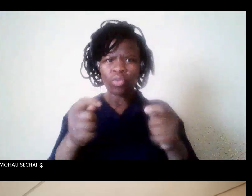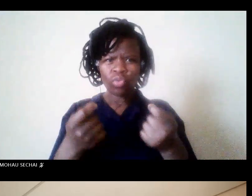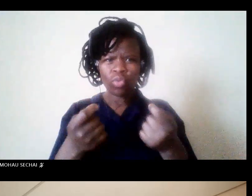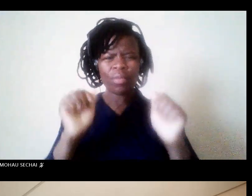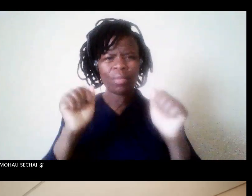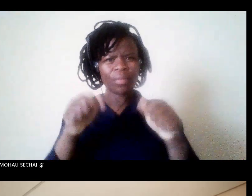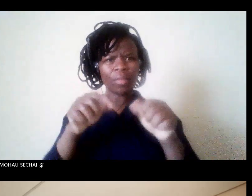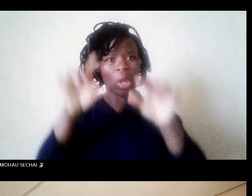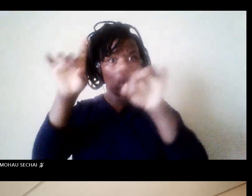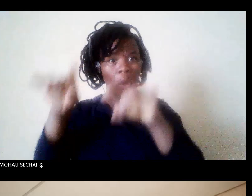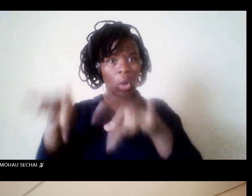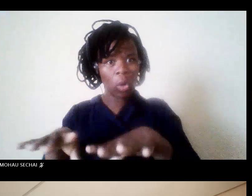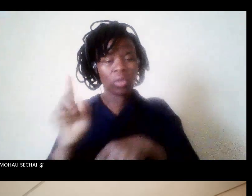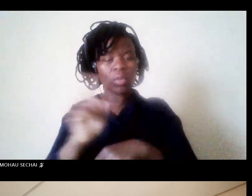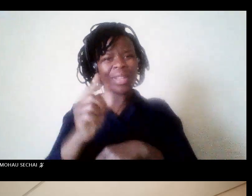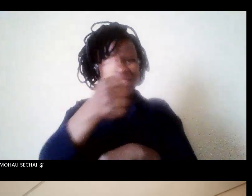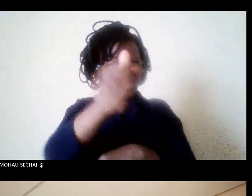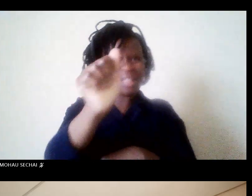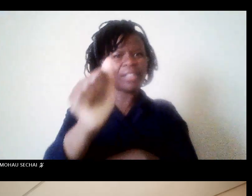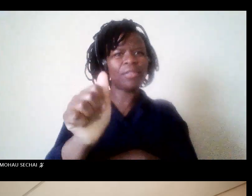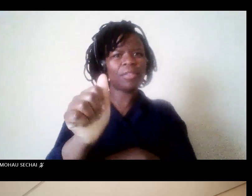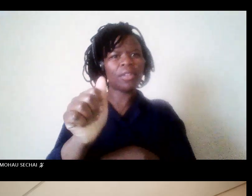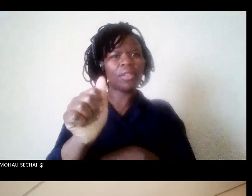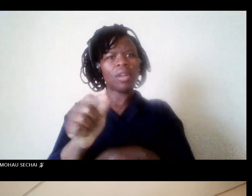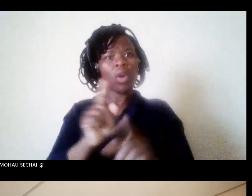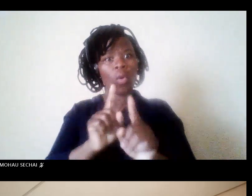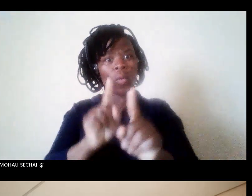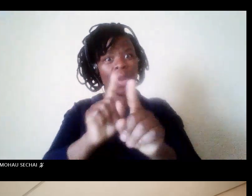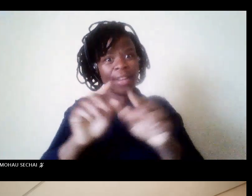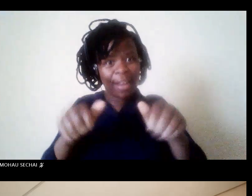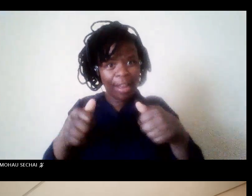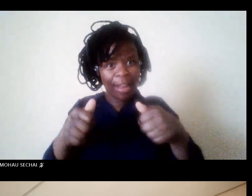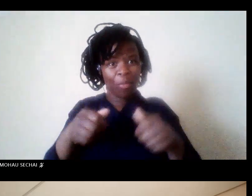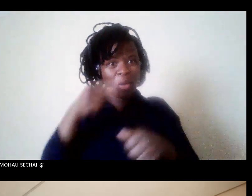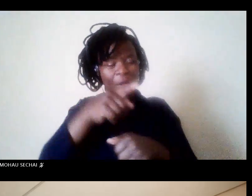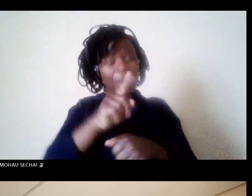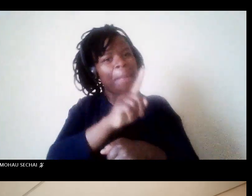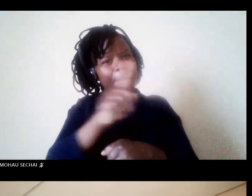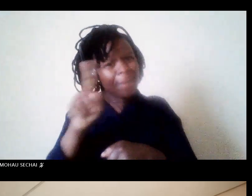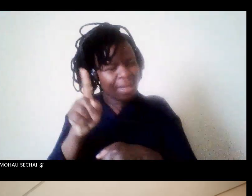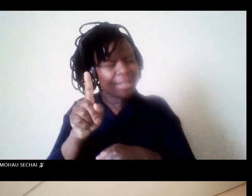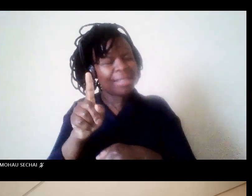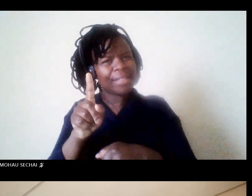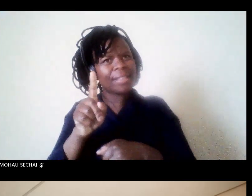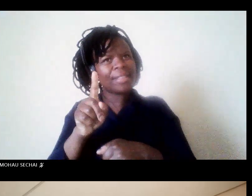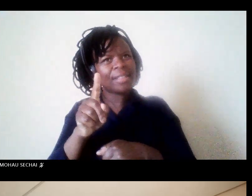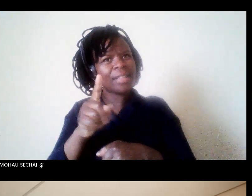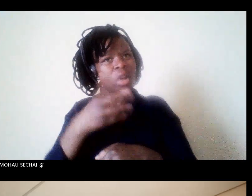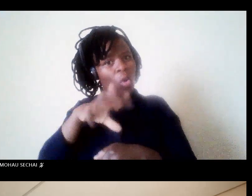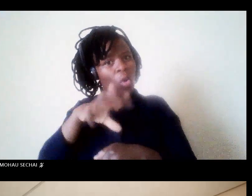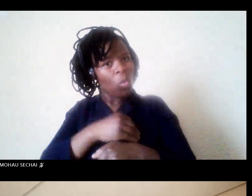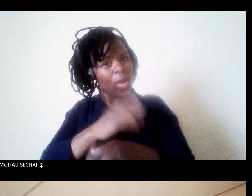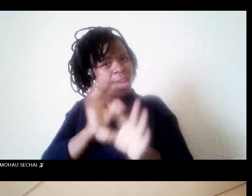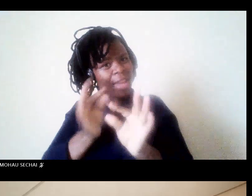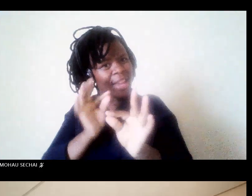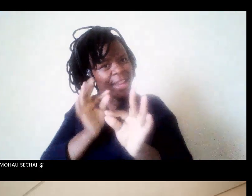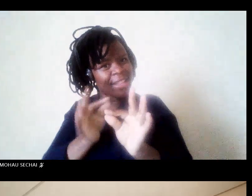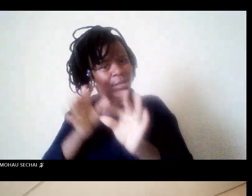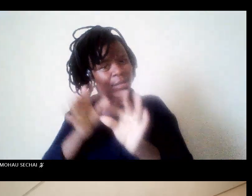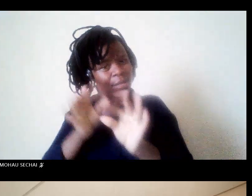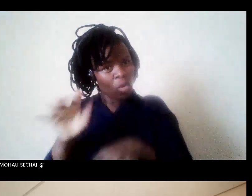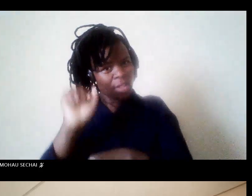of himself, according to the boy. But then we interpret his loss as